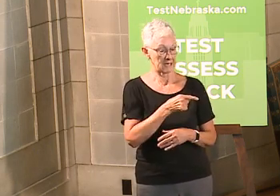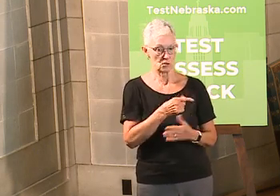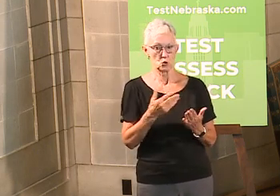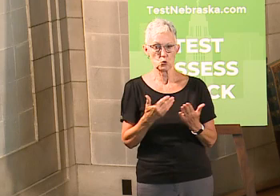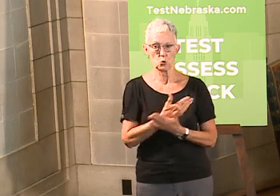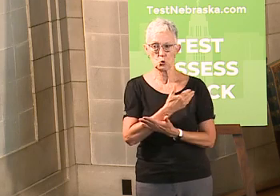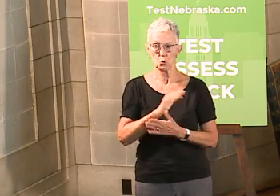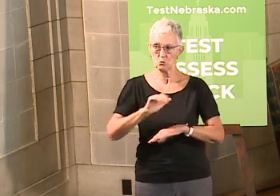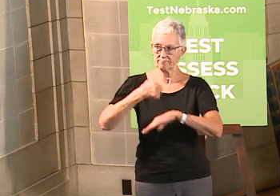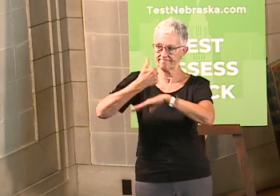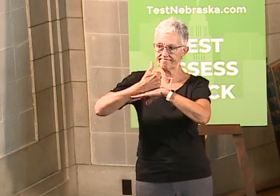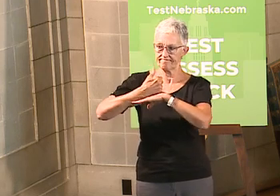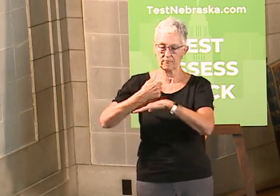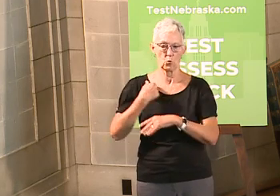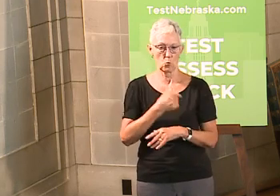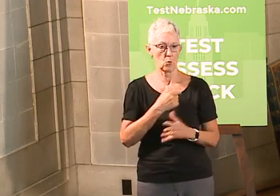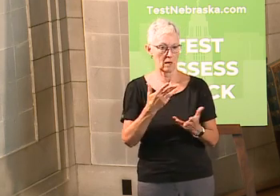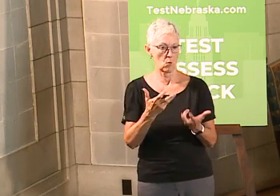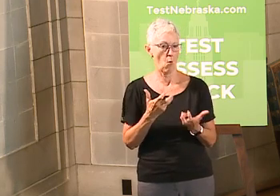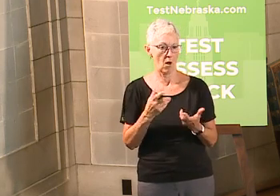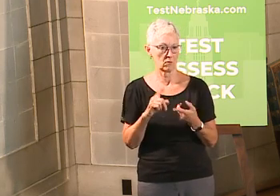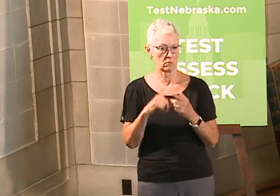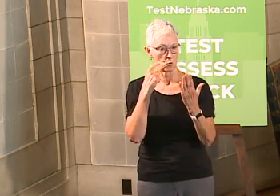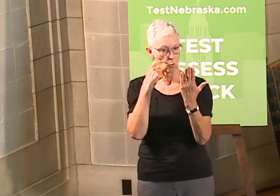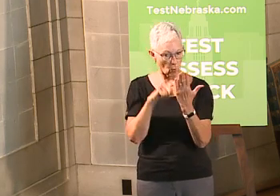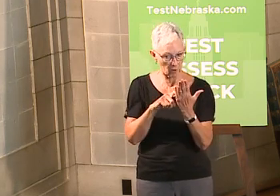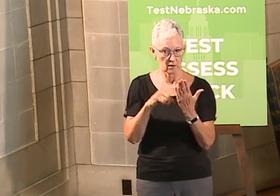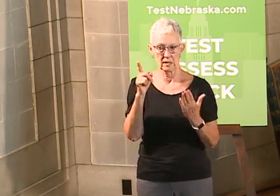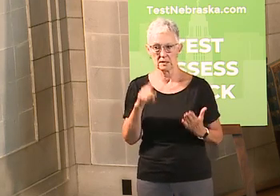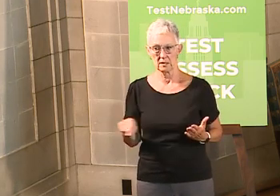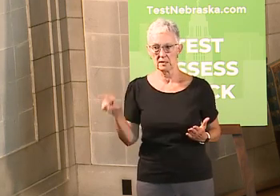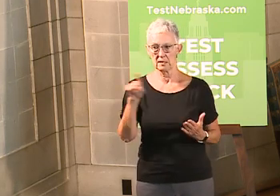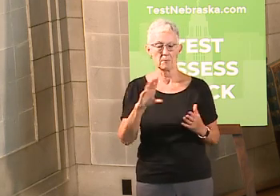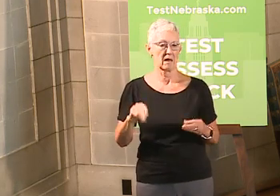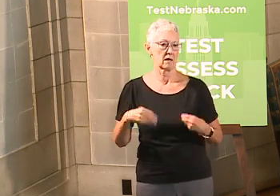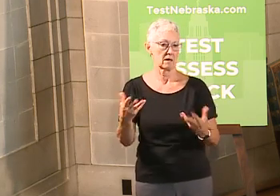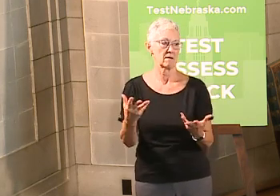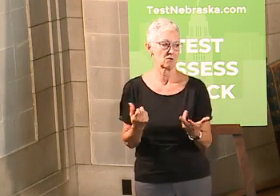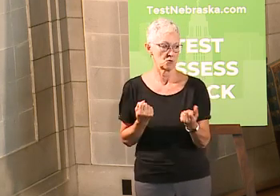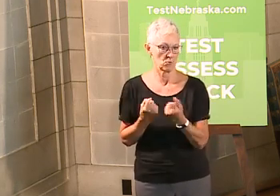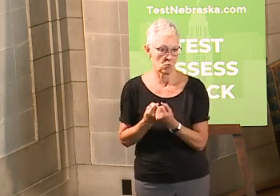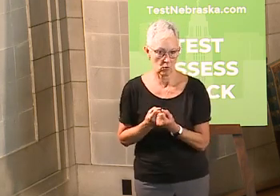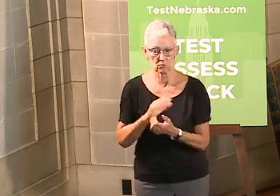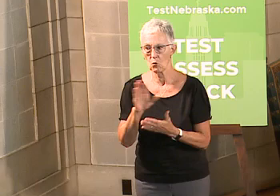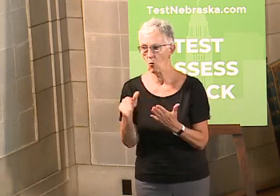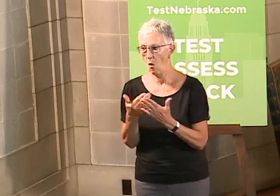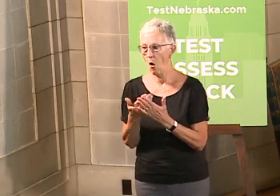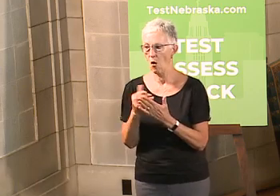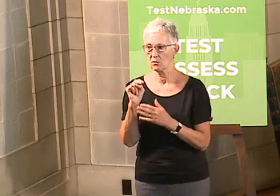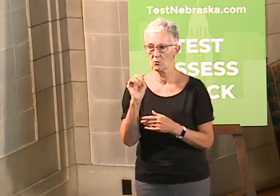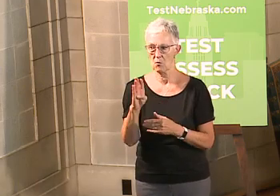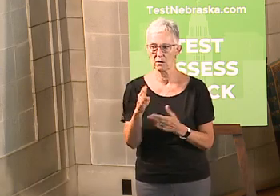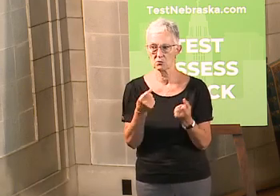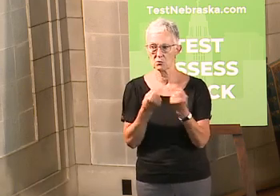tell their story and to give them the care and the support that they deserve. All Nebraska supports you.